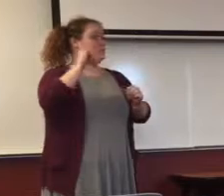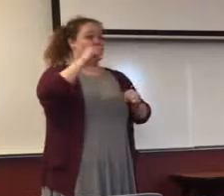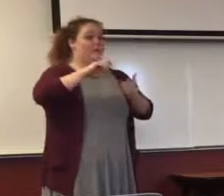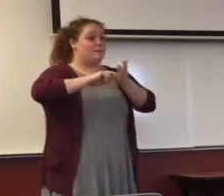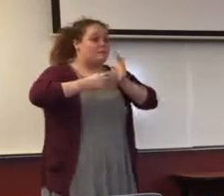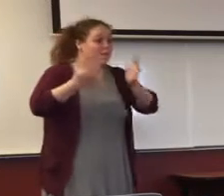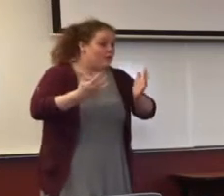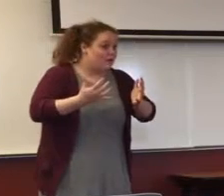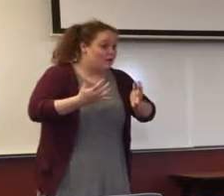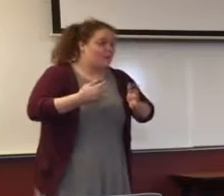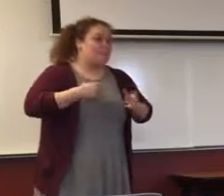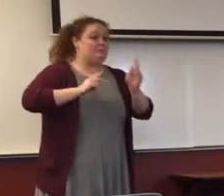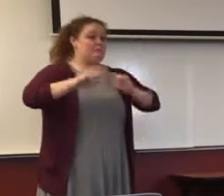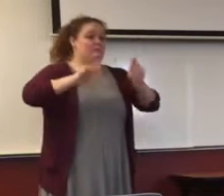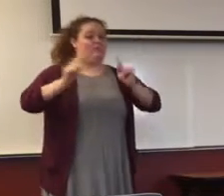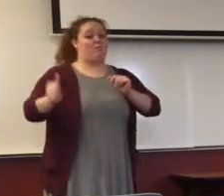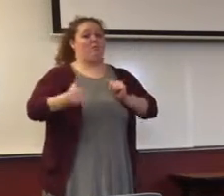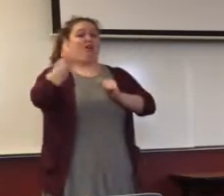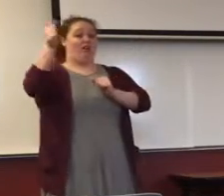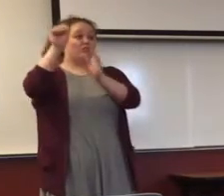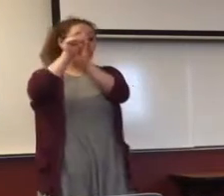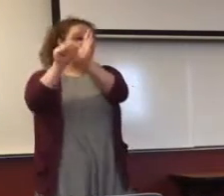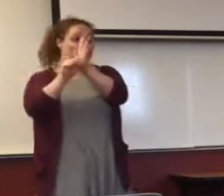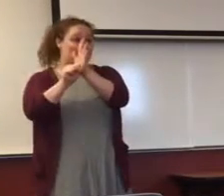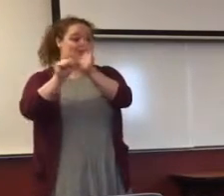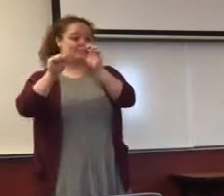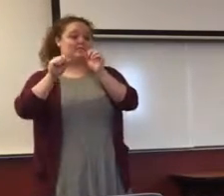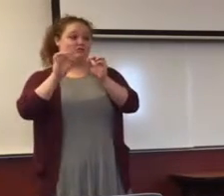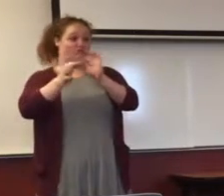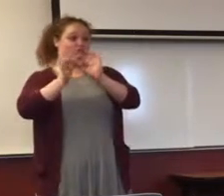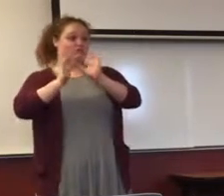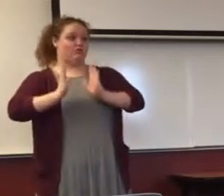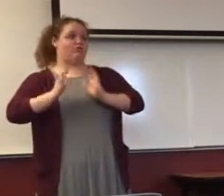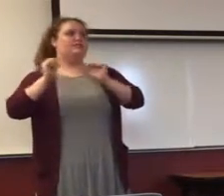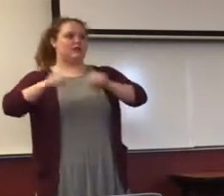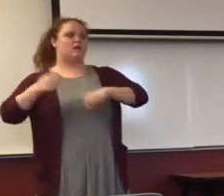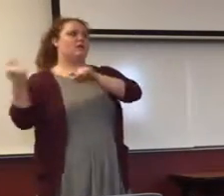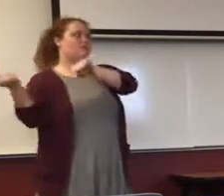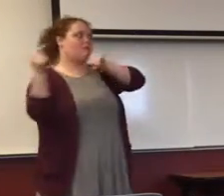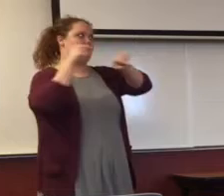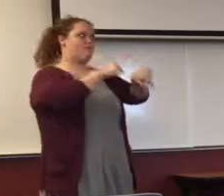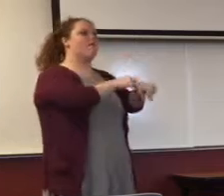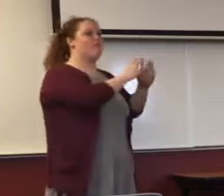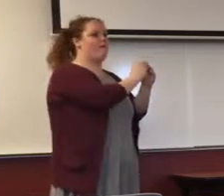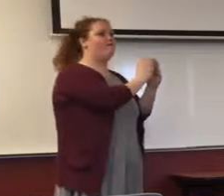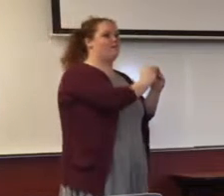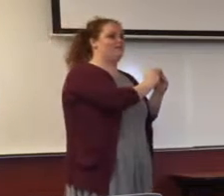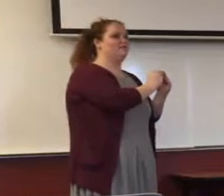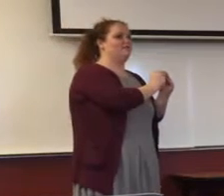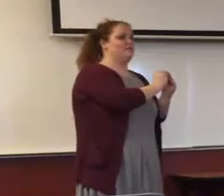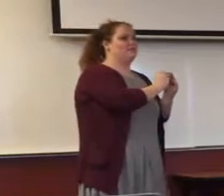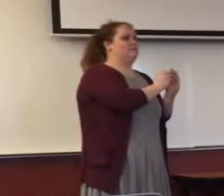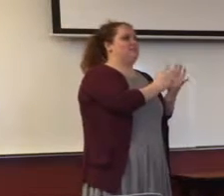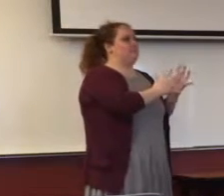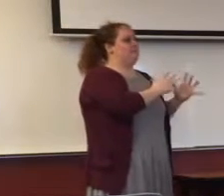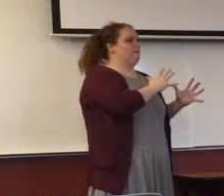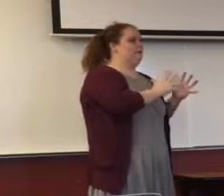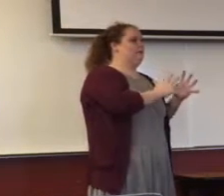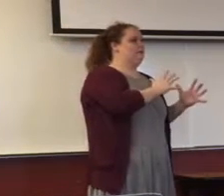seen it and might come. Well, and people are starting to But come it from other It does states. does have to That be explains good. a lot because Michaela was like,